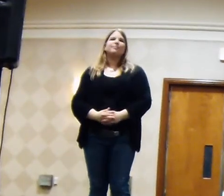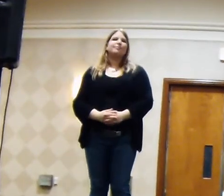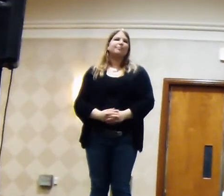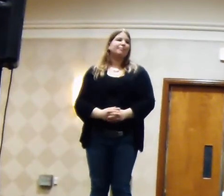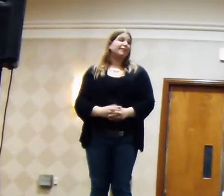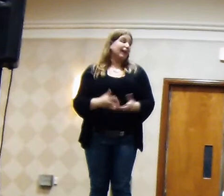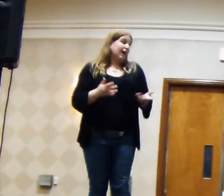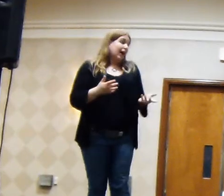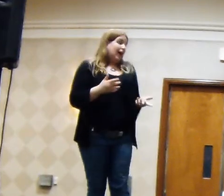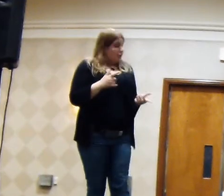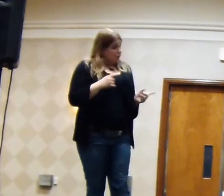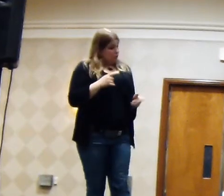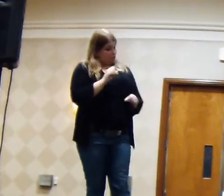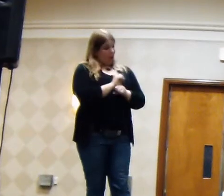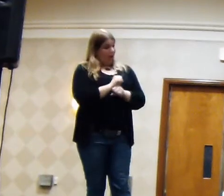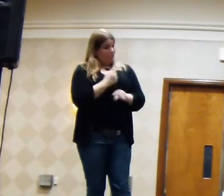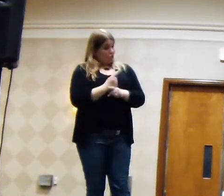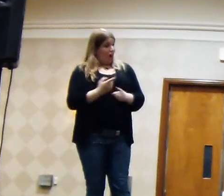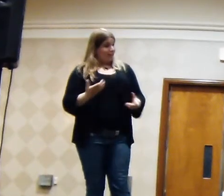it was a gig, man, right? It was a gig.